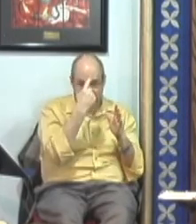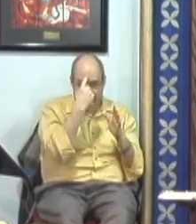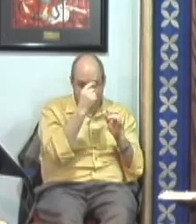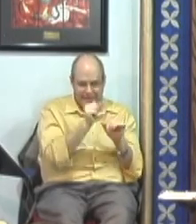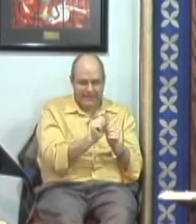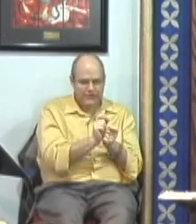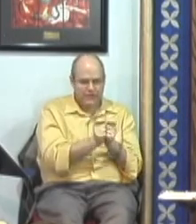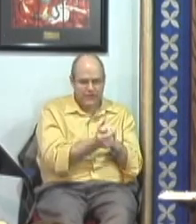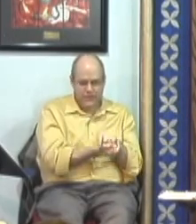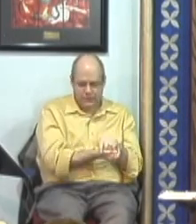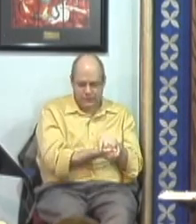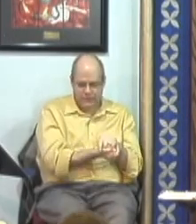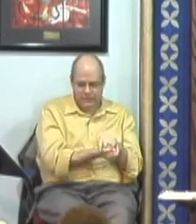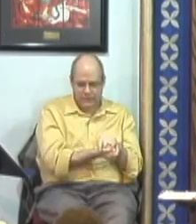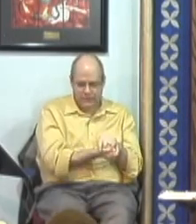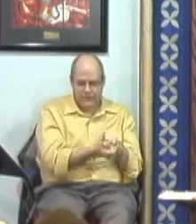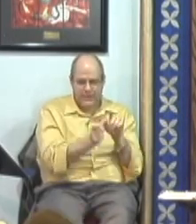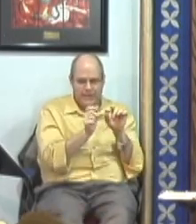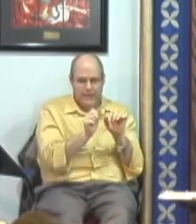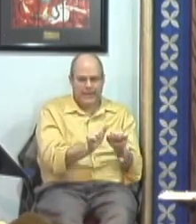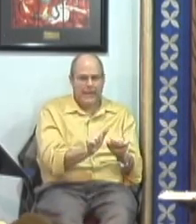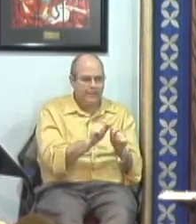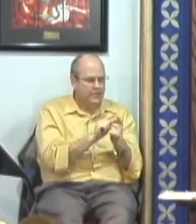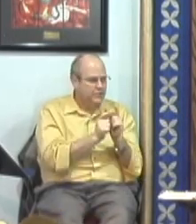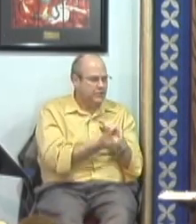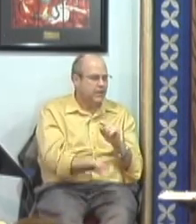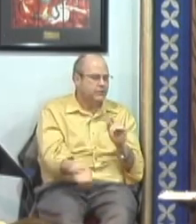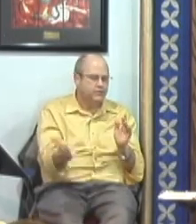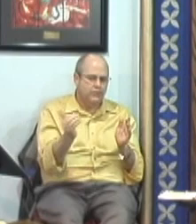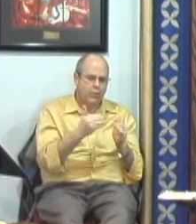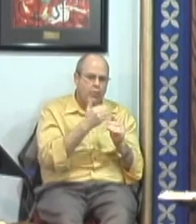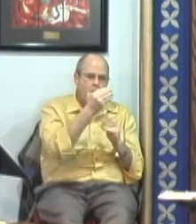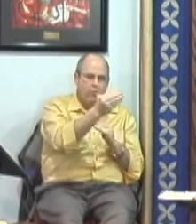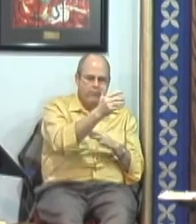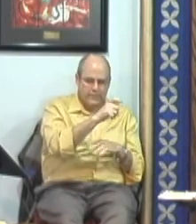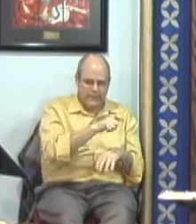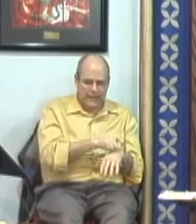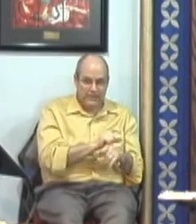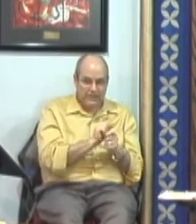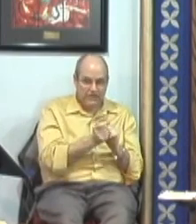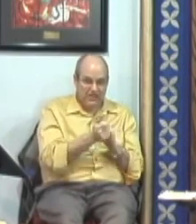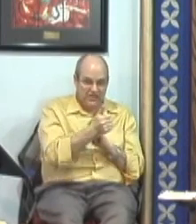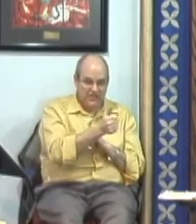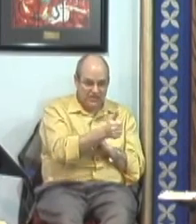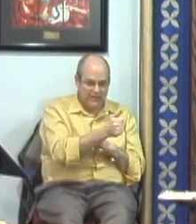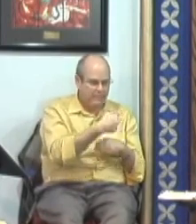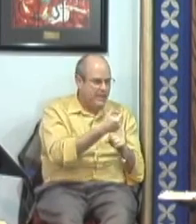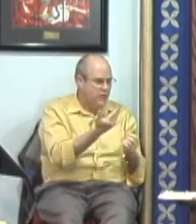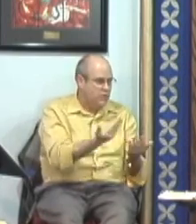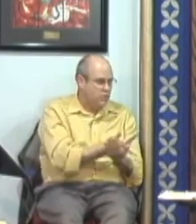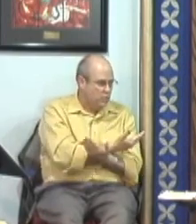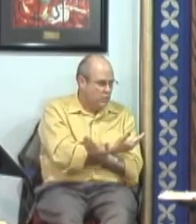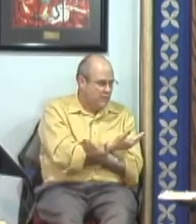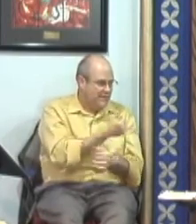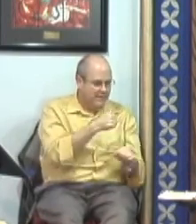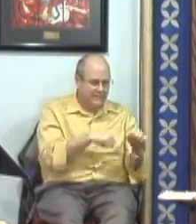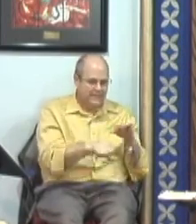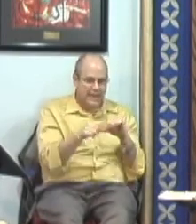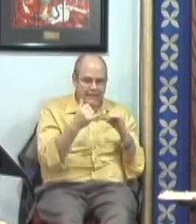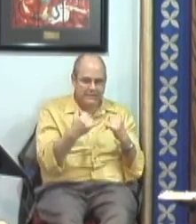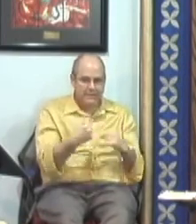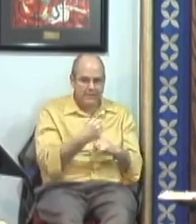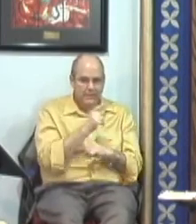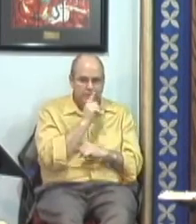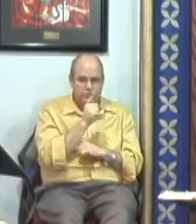can change. It can be changed over time. It can change itself. It can be renewed. So science is now confirming